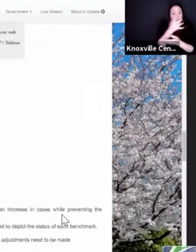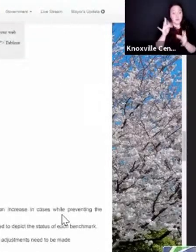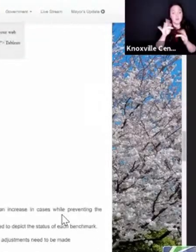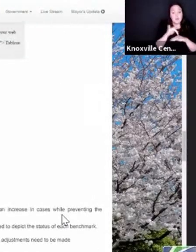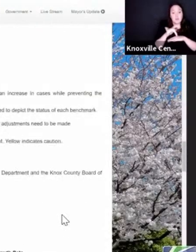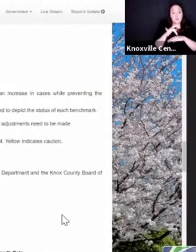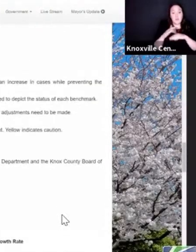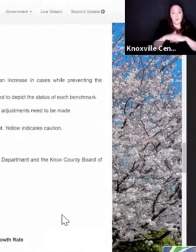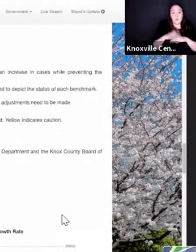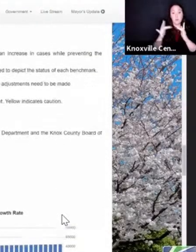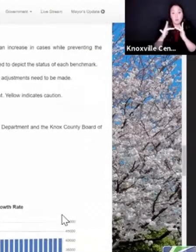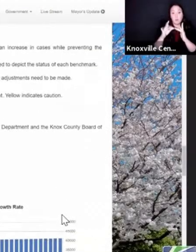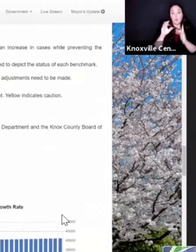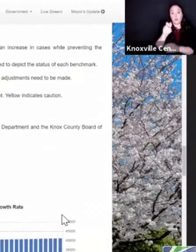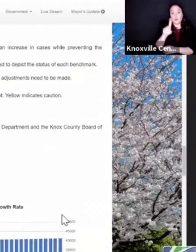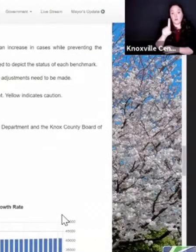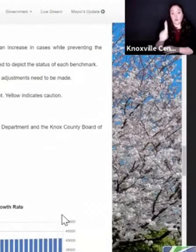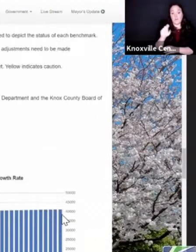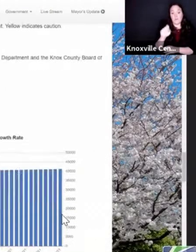at